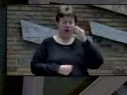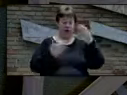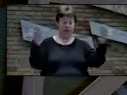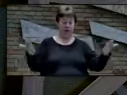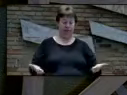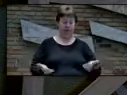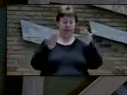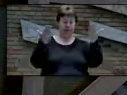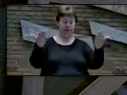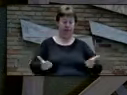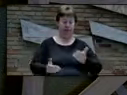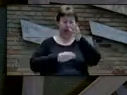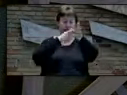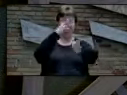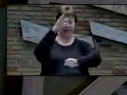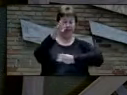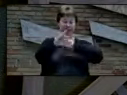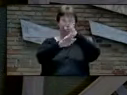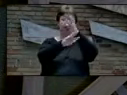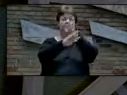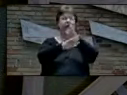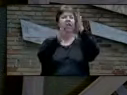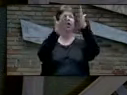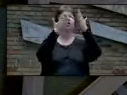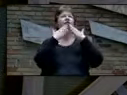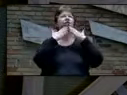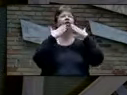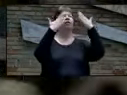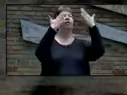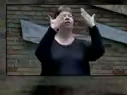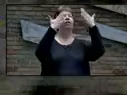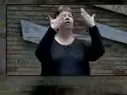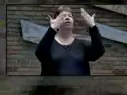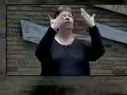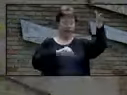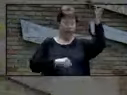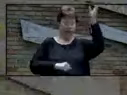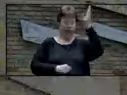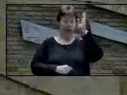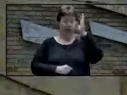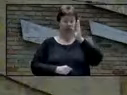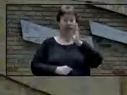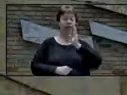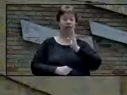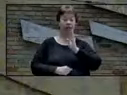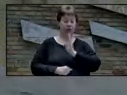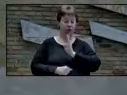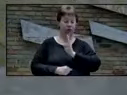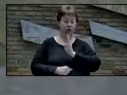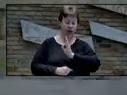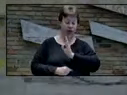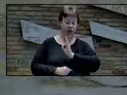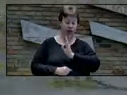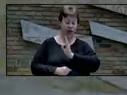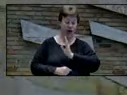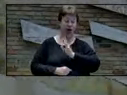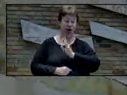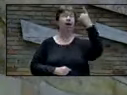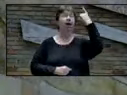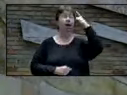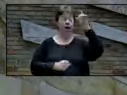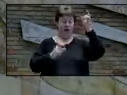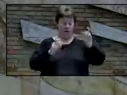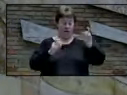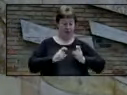For the fruits of this creation, thanks be to